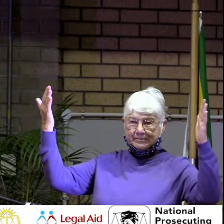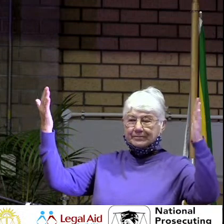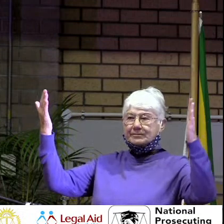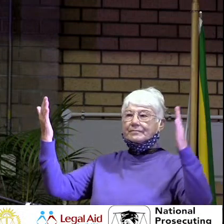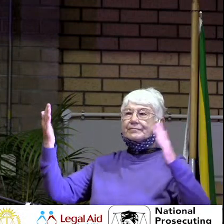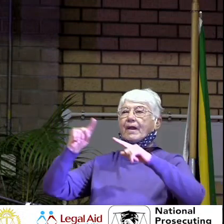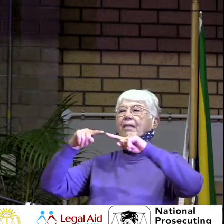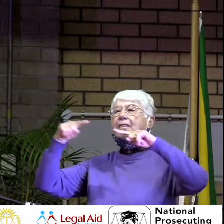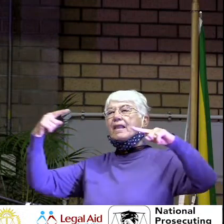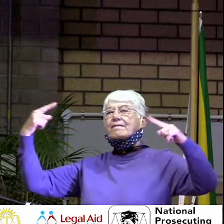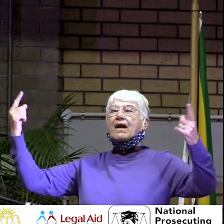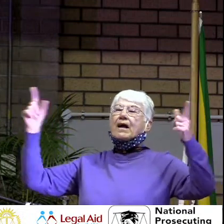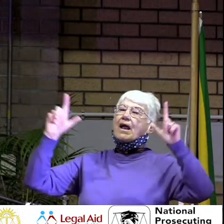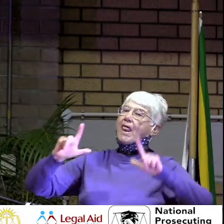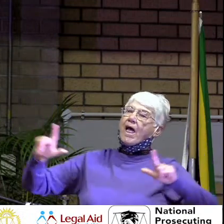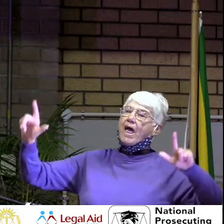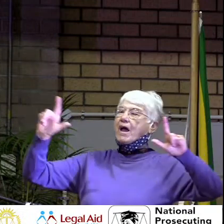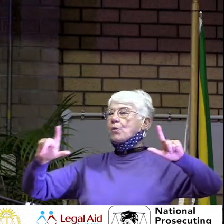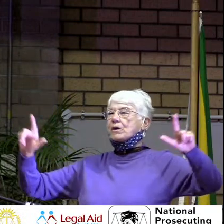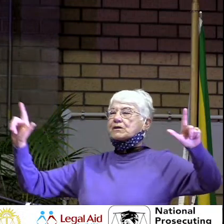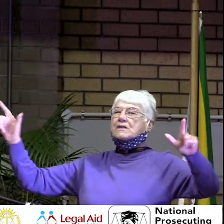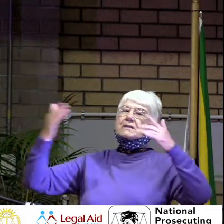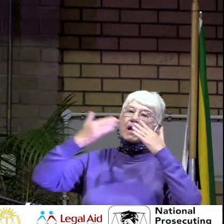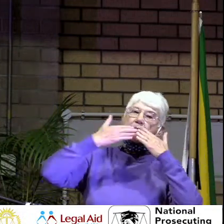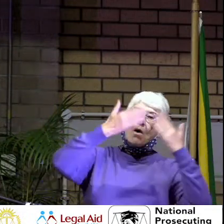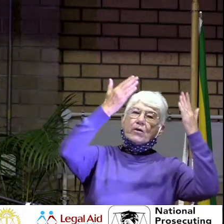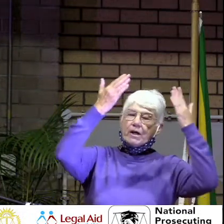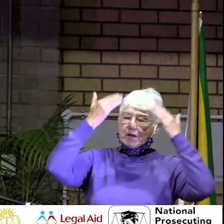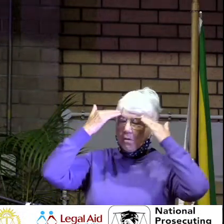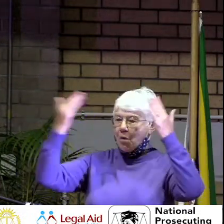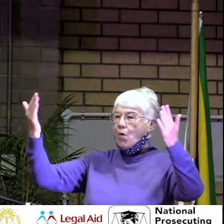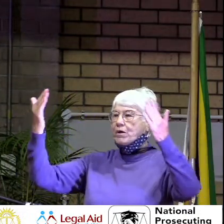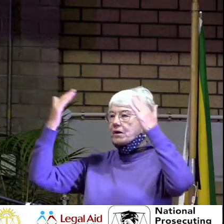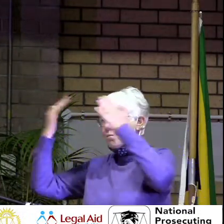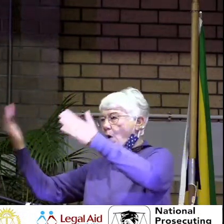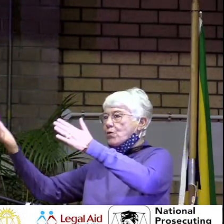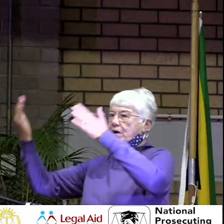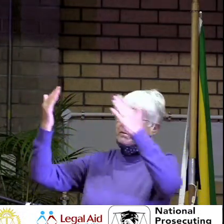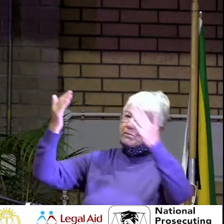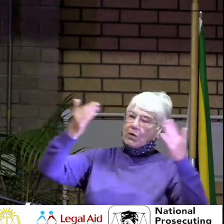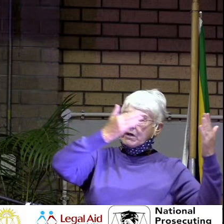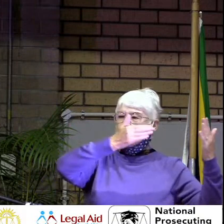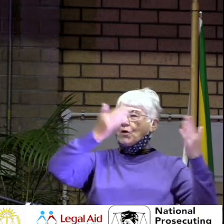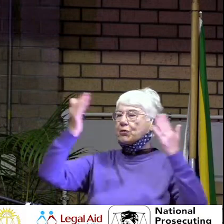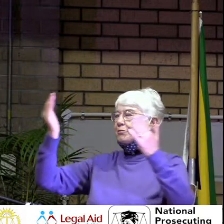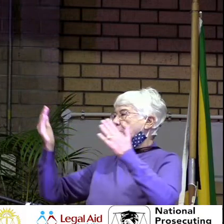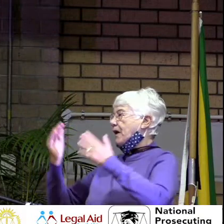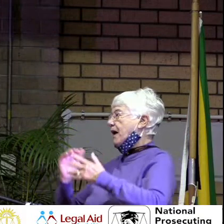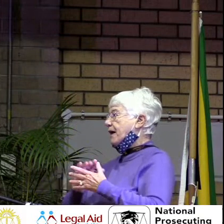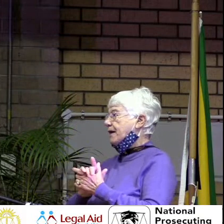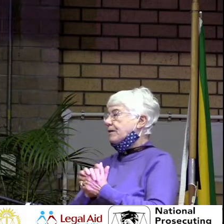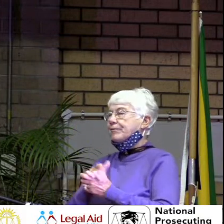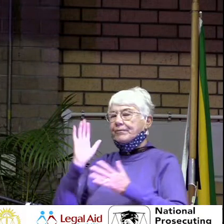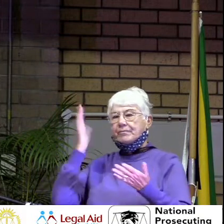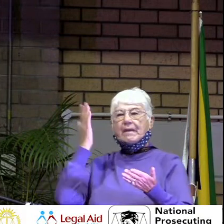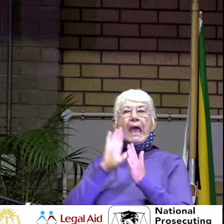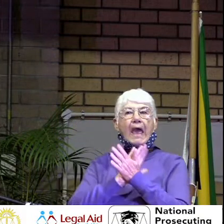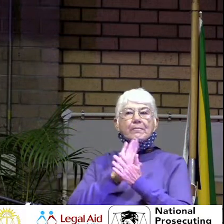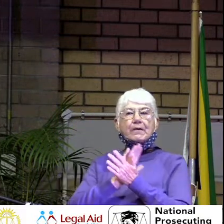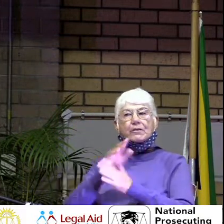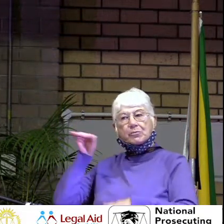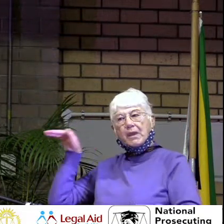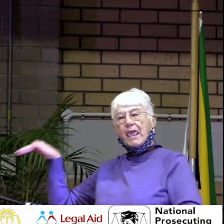Sanbonani, Khuyemore, Molweni, Absheni. I'm very happy to be